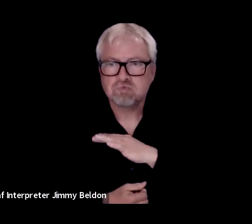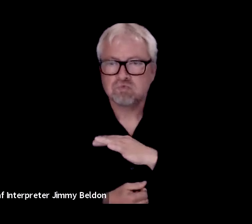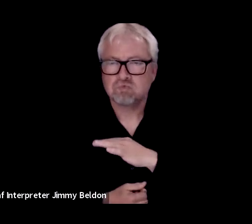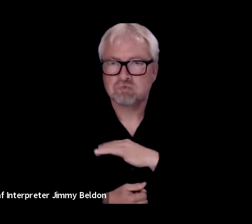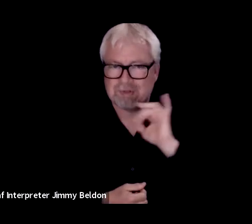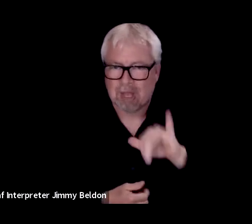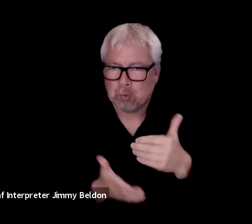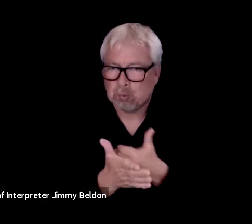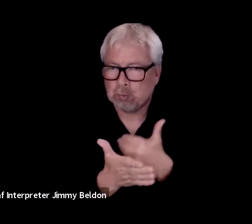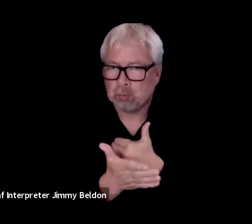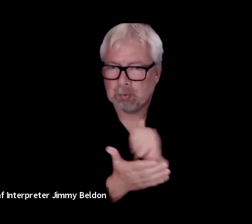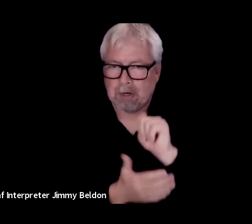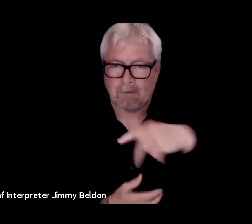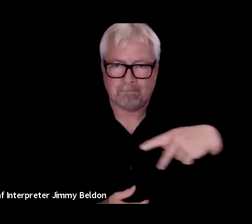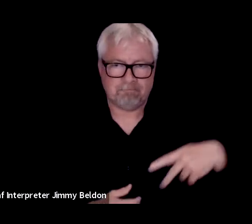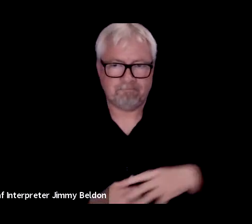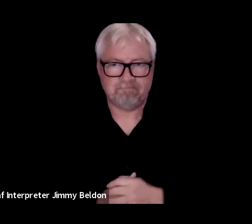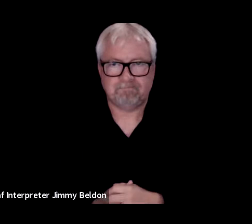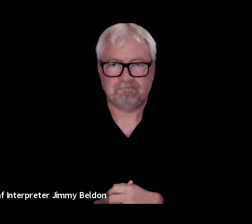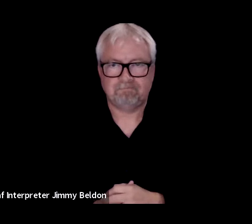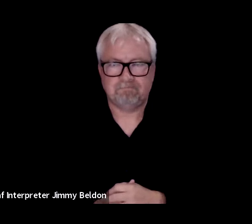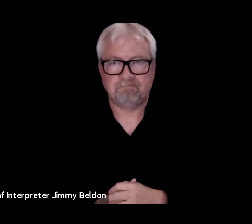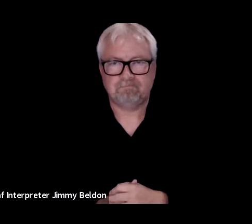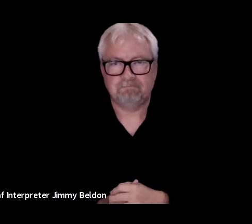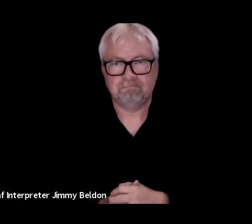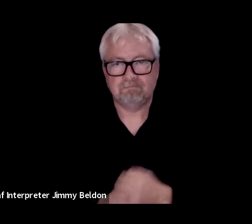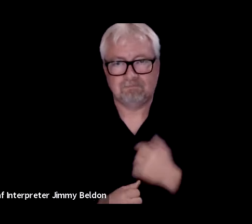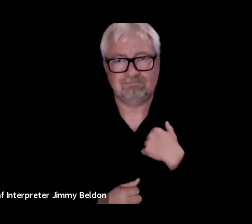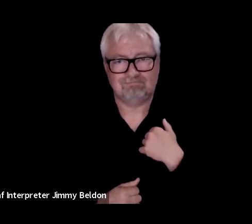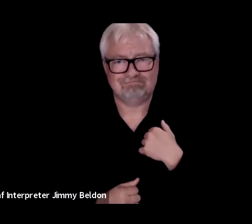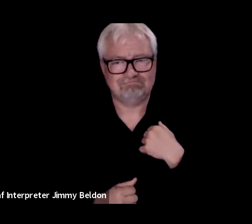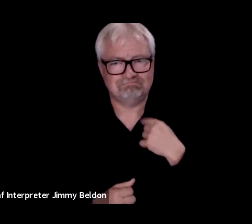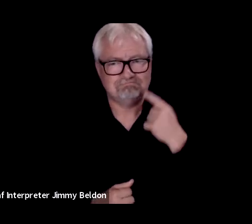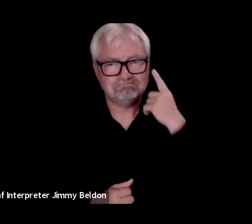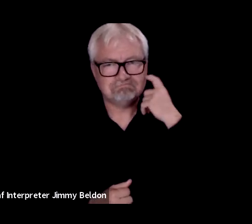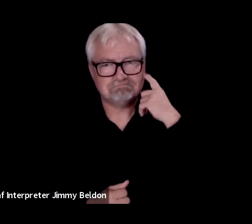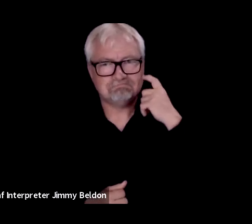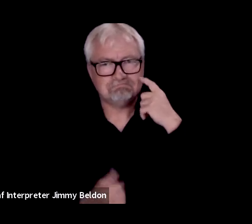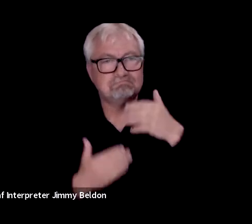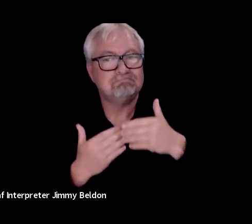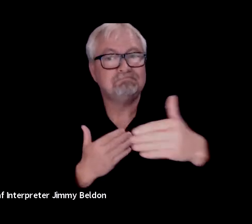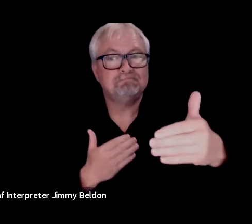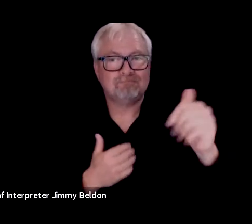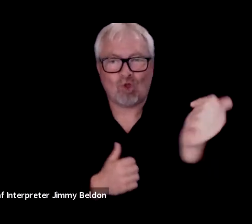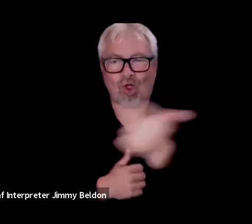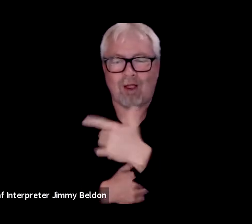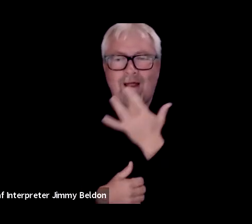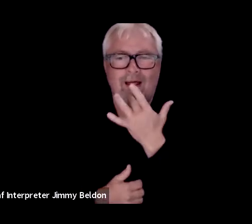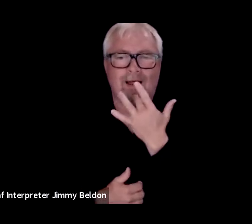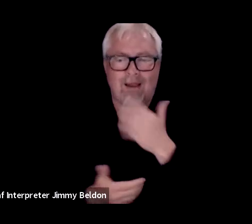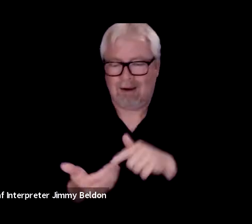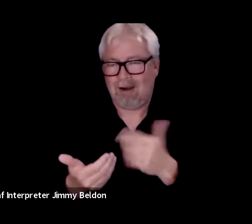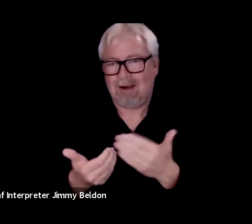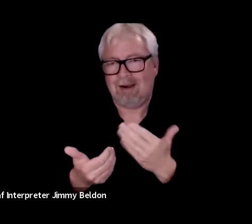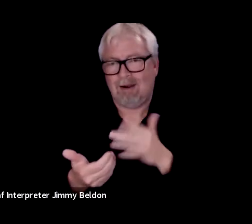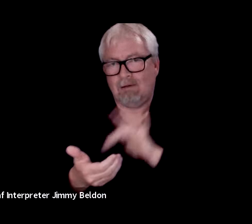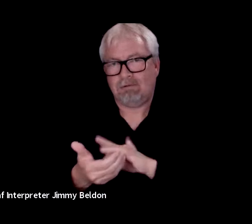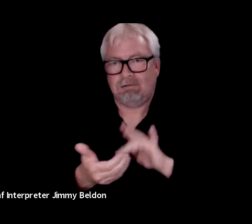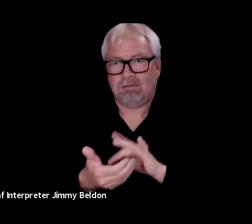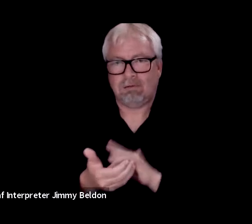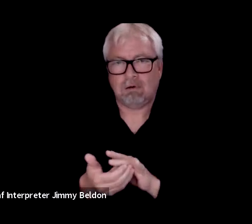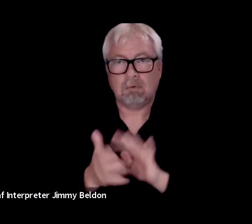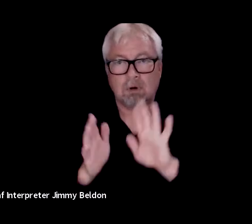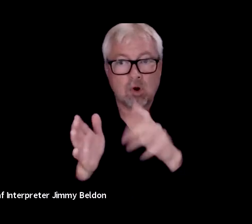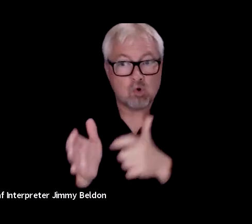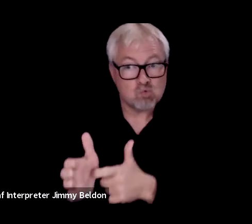prefer the app and be well served by the convenience it provides, it is absolutely not required to use the app to be